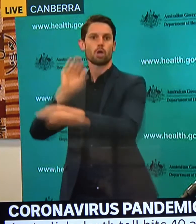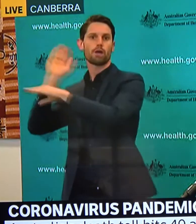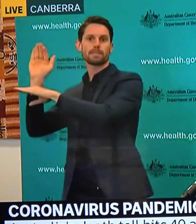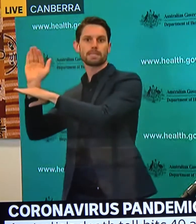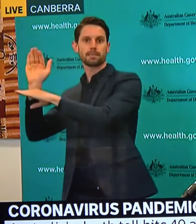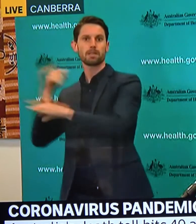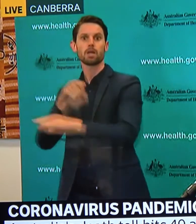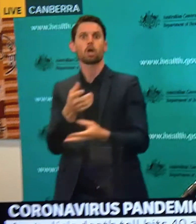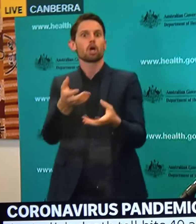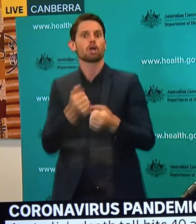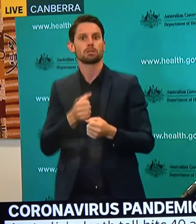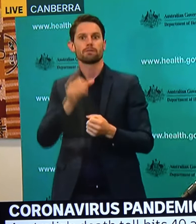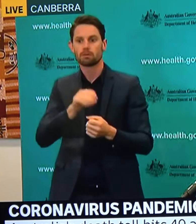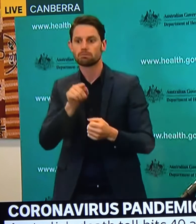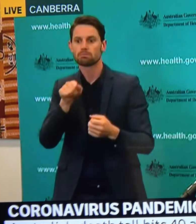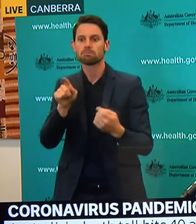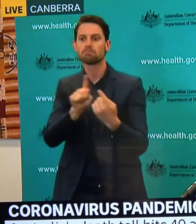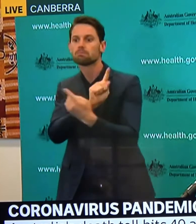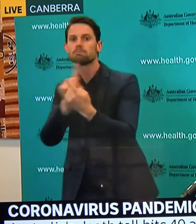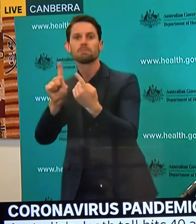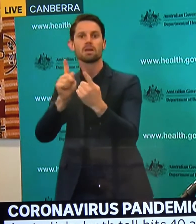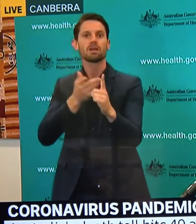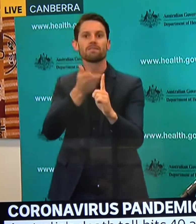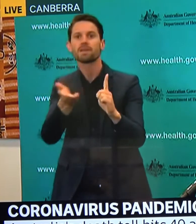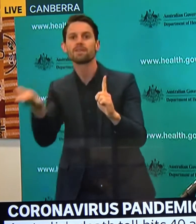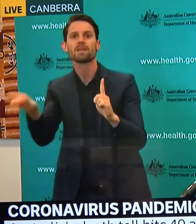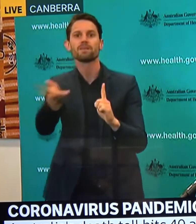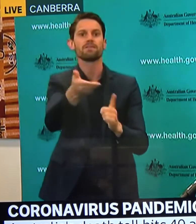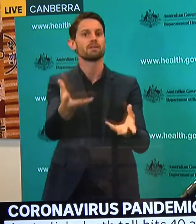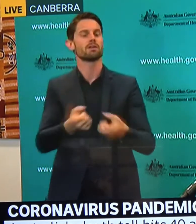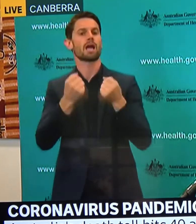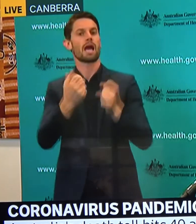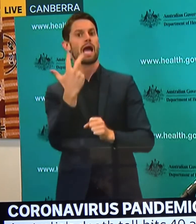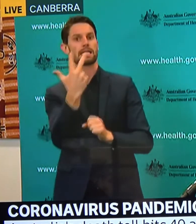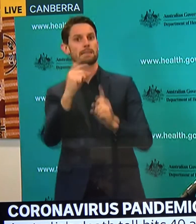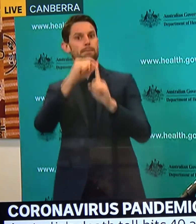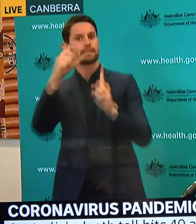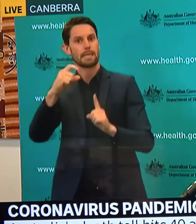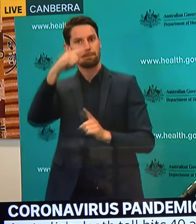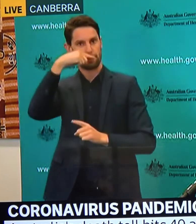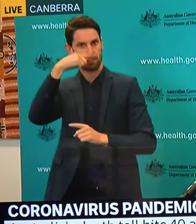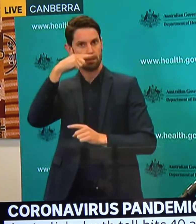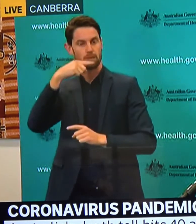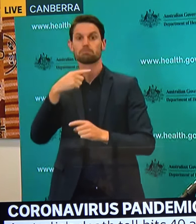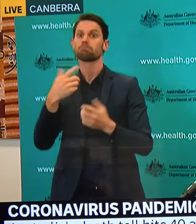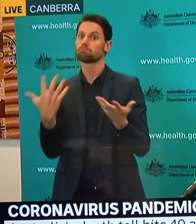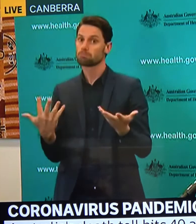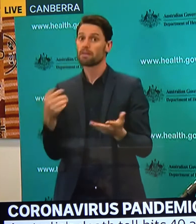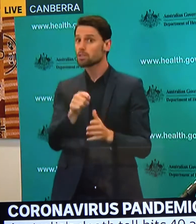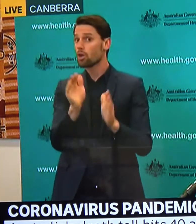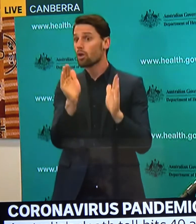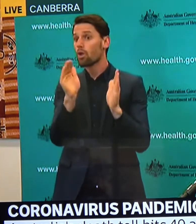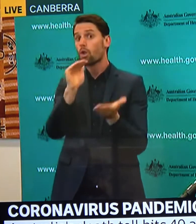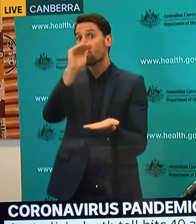link to either a confirmed case or someone that's come back from international travel. So again, a relatively